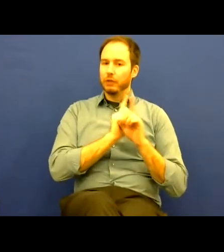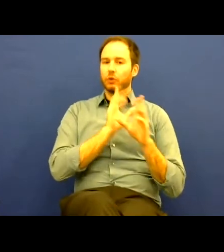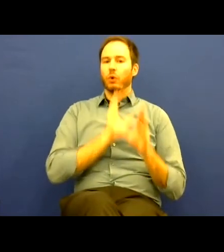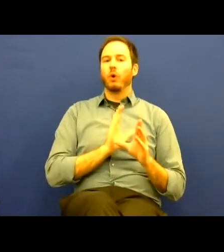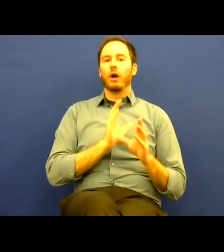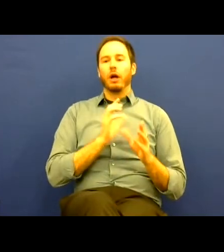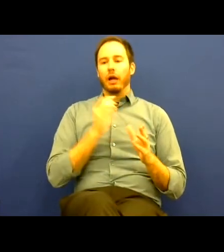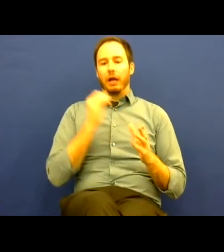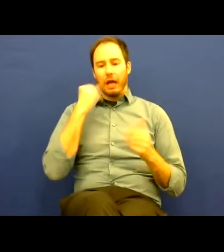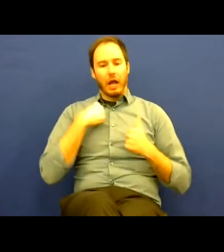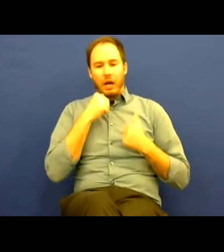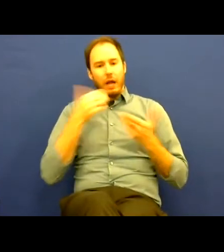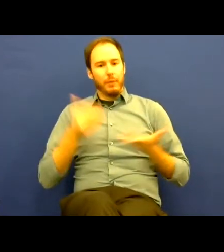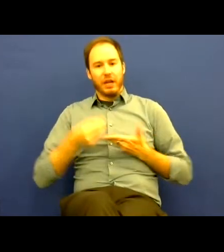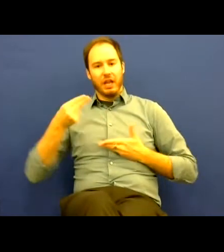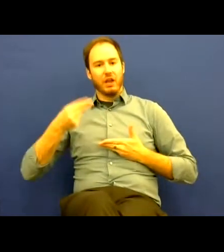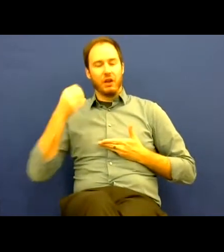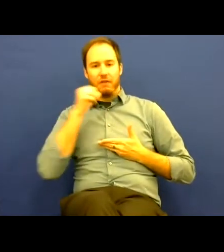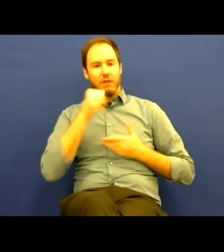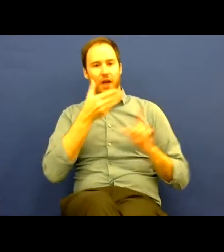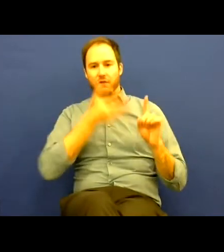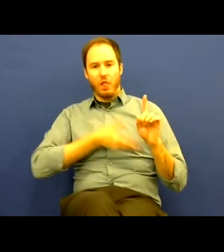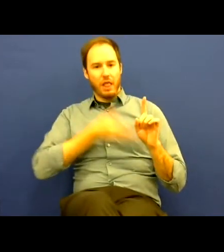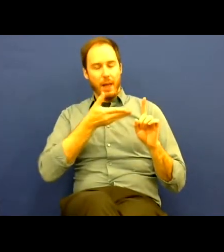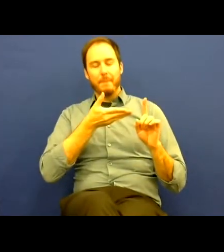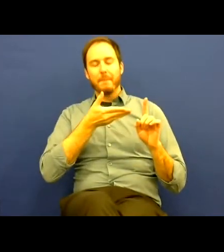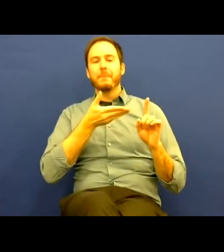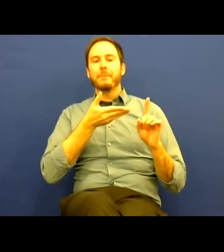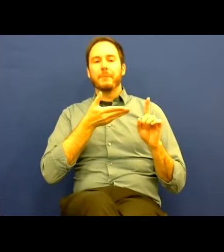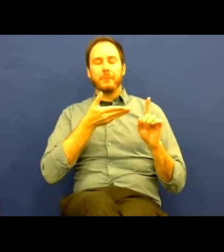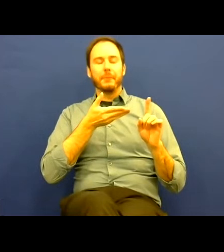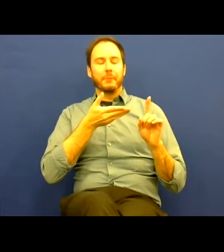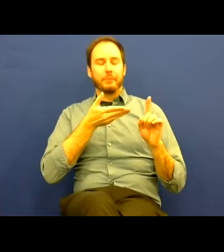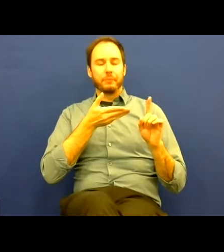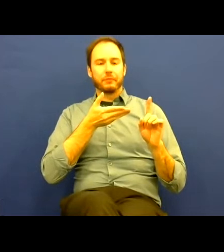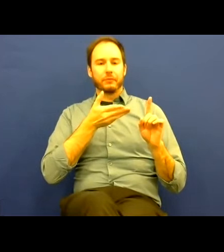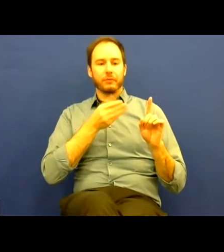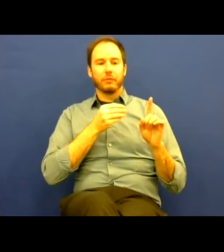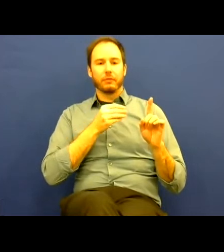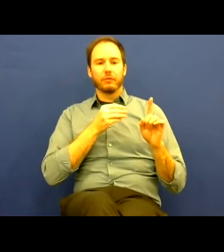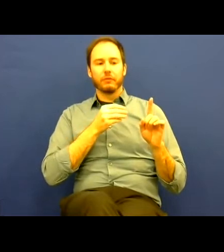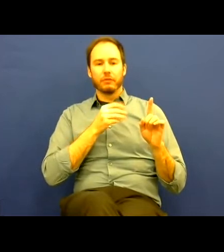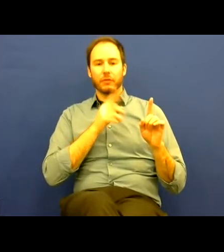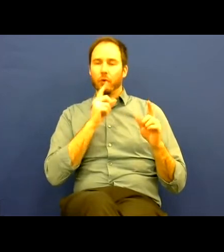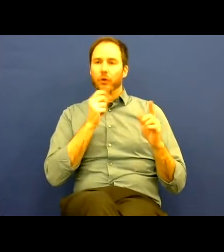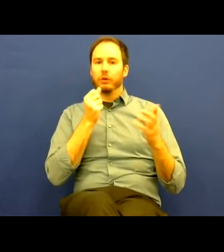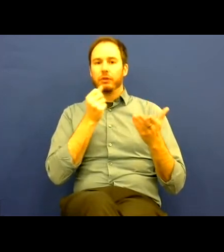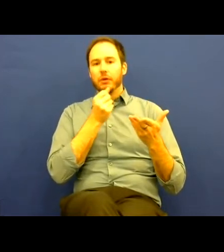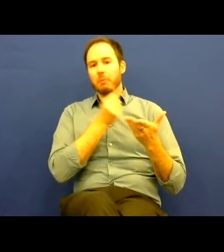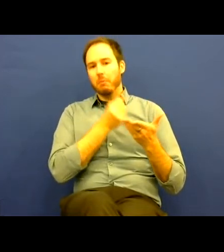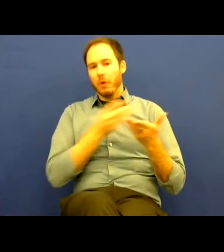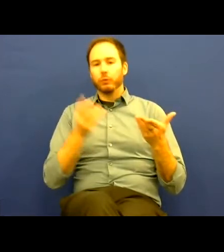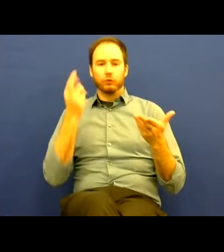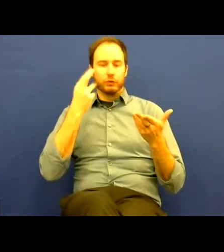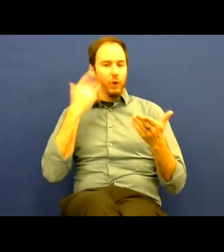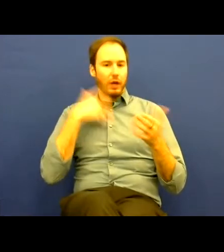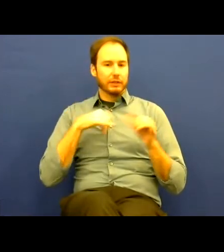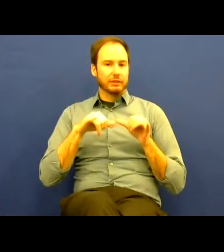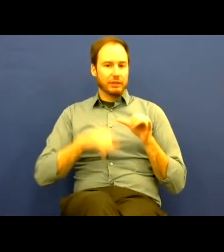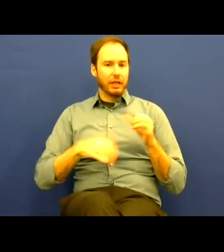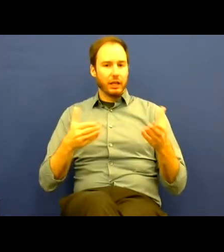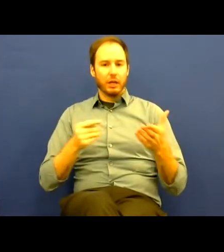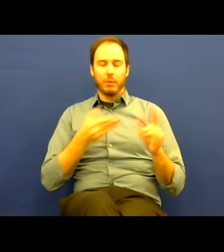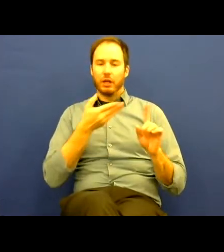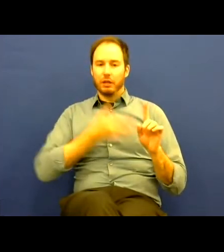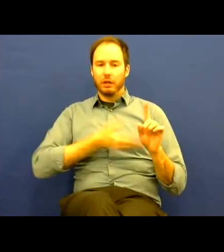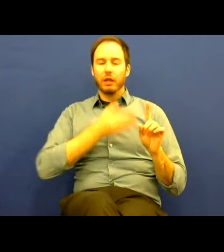wouldn't still be here in Henrietta if it wasn't for Barry's multiple interventions.